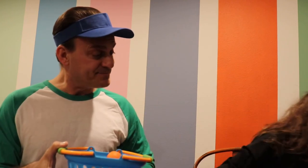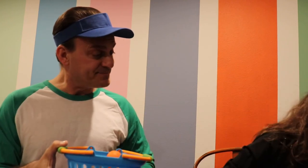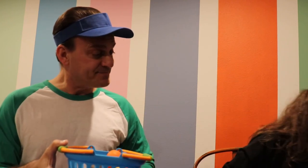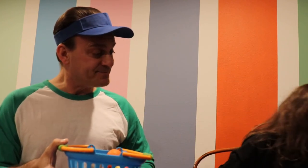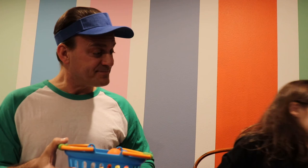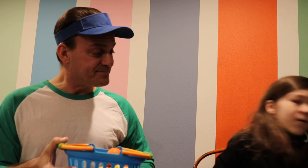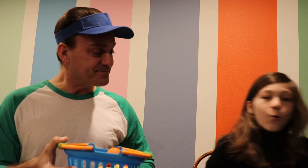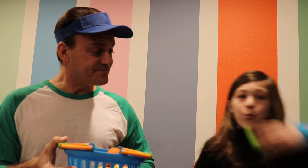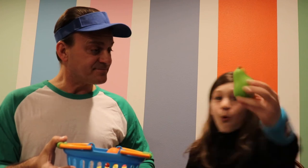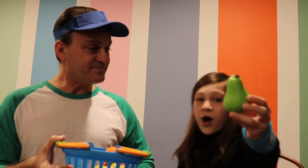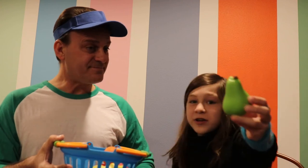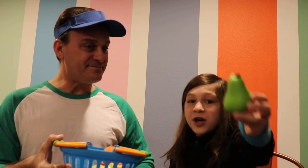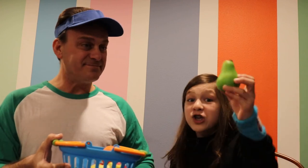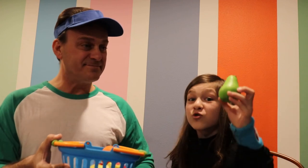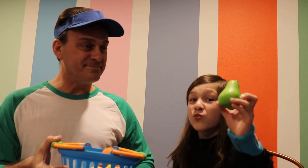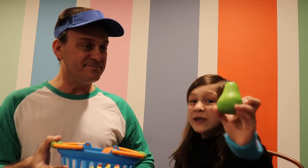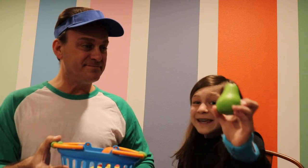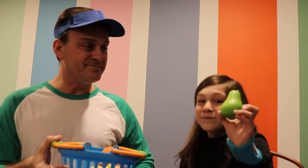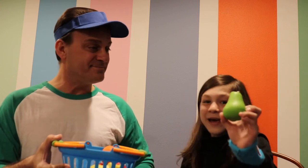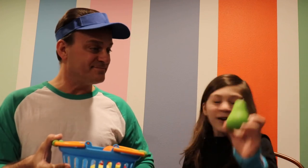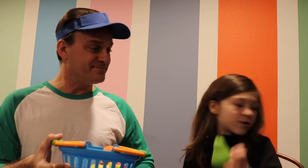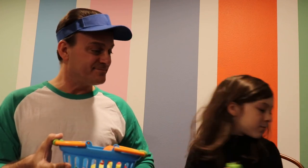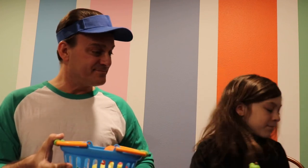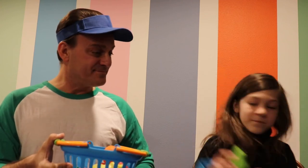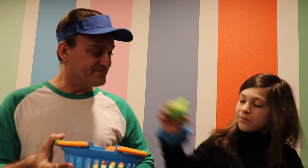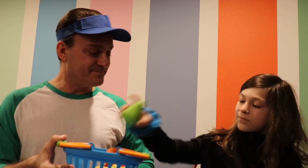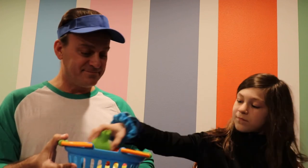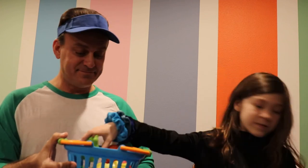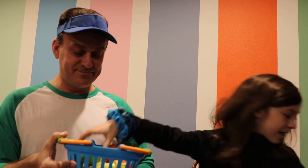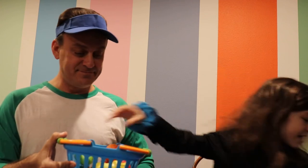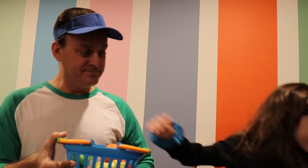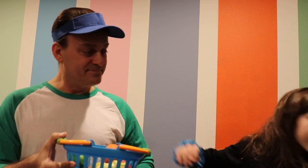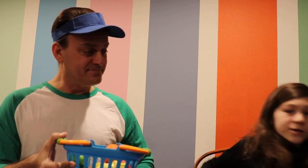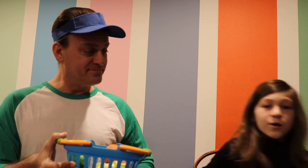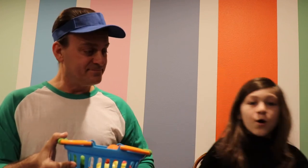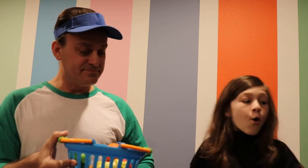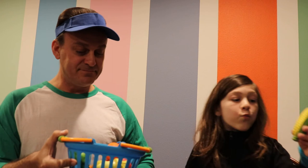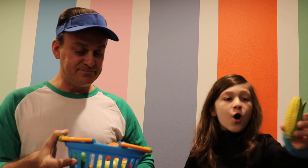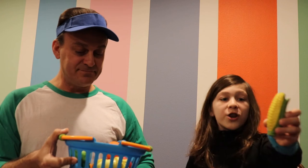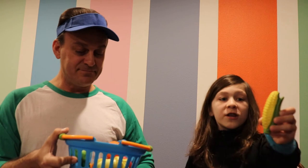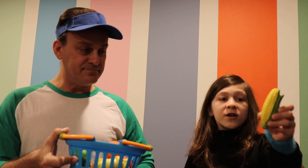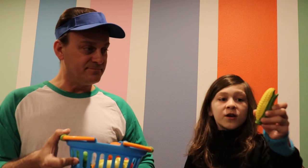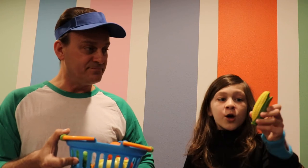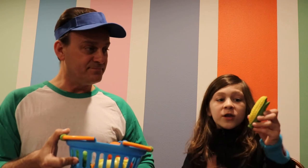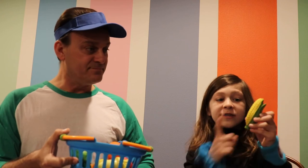So I have 1 green pear. And 1